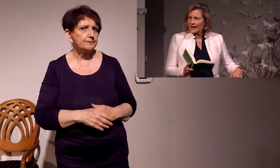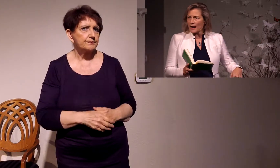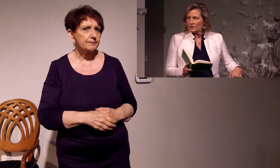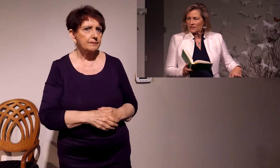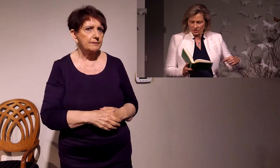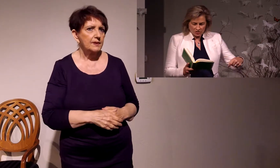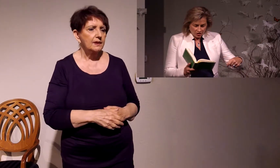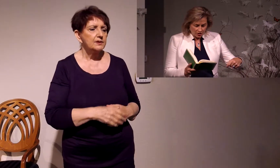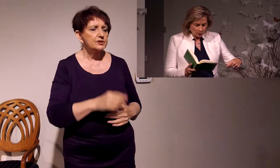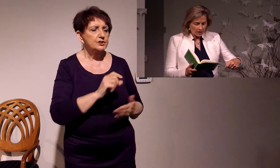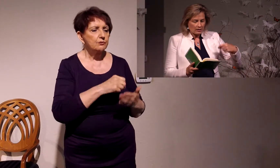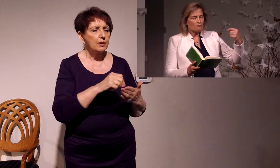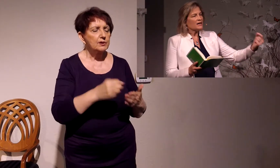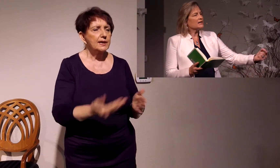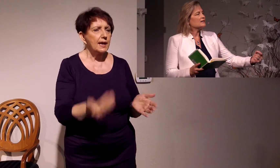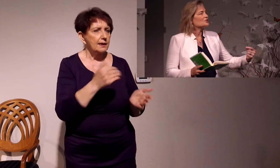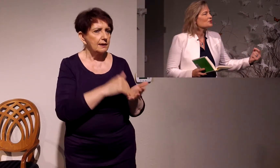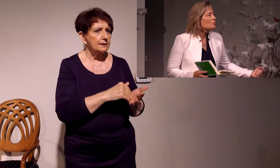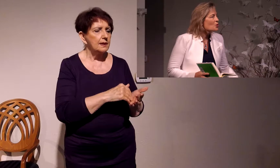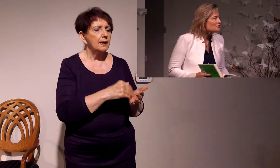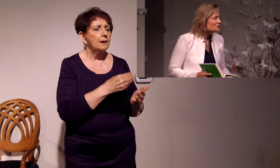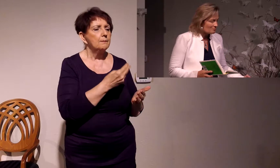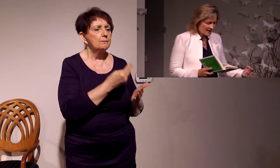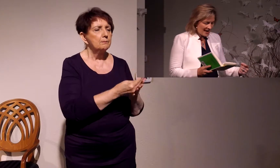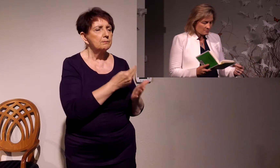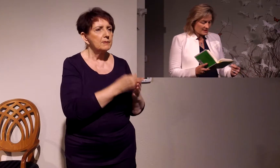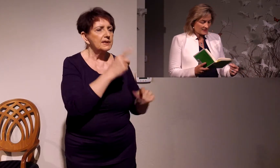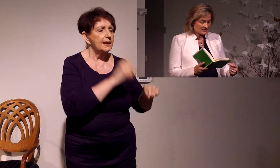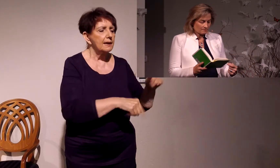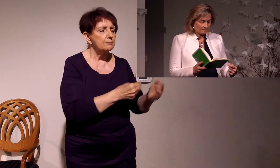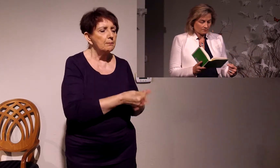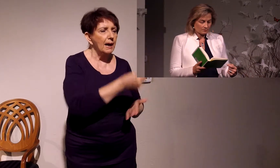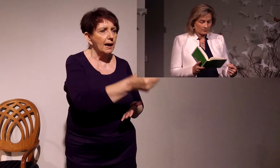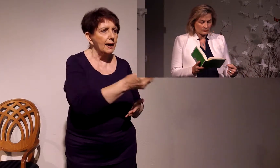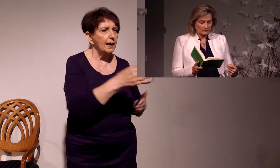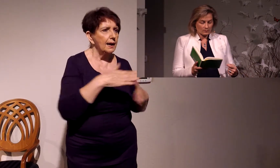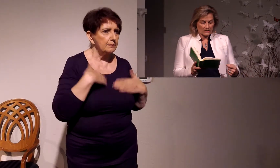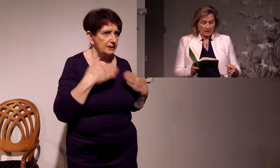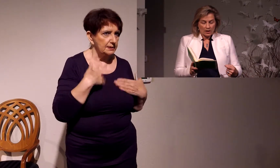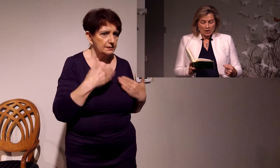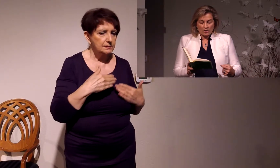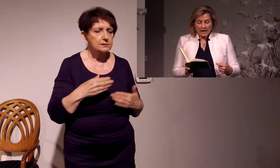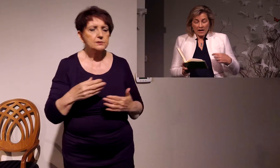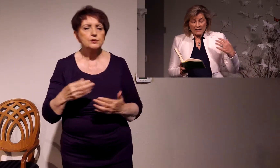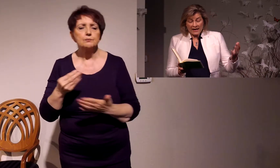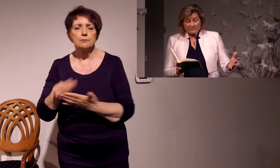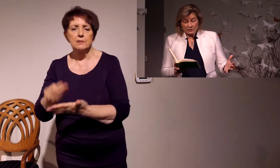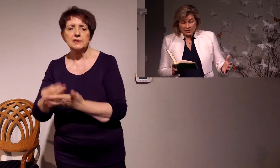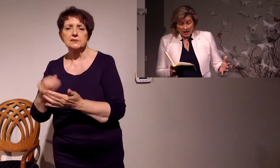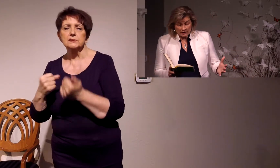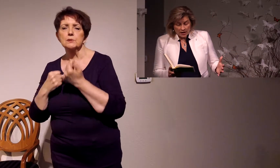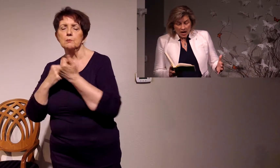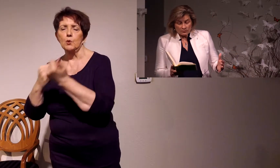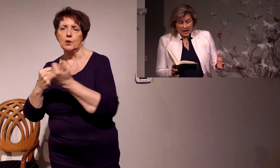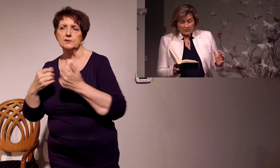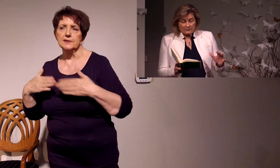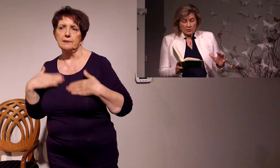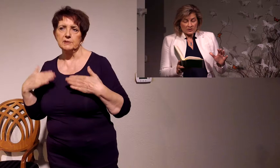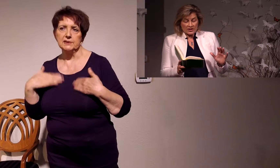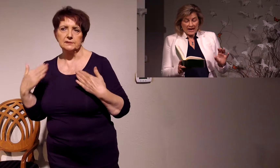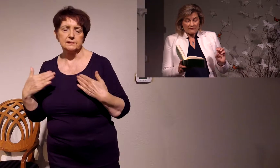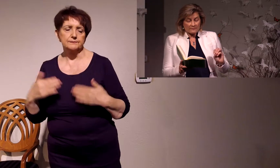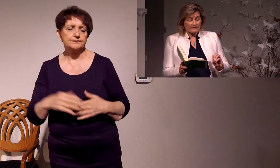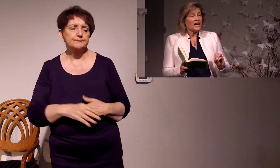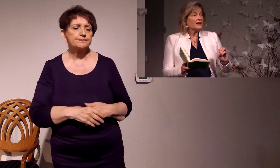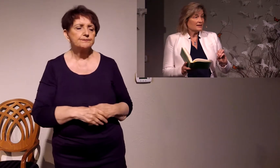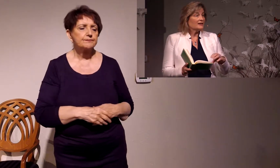can't buy happiness, to money supports my happiness. Okay, unhelpful thought, I'd rather